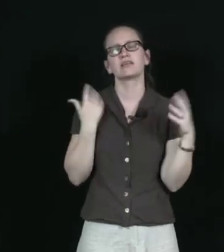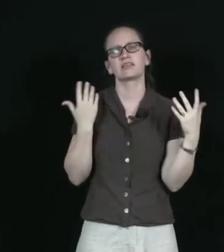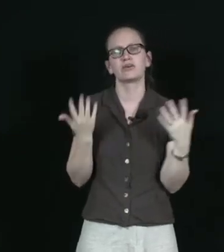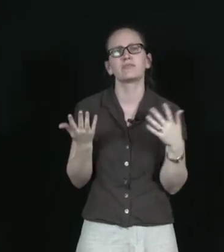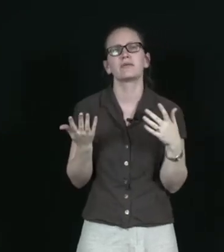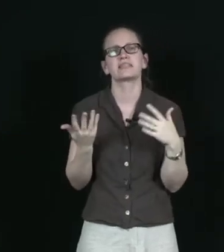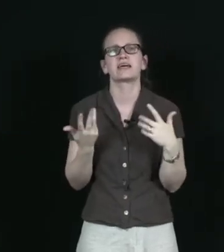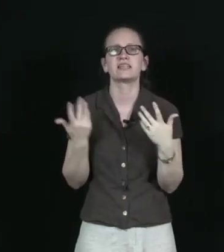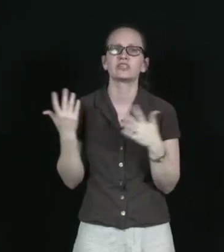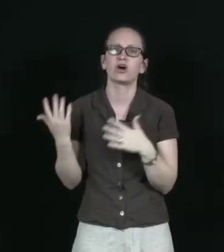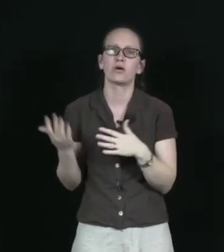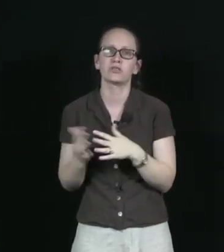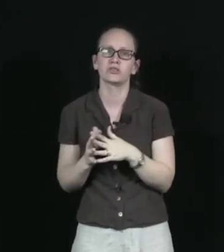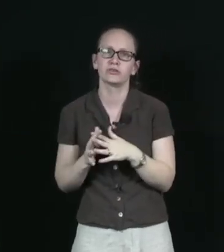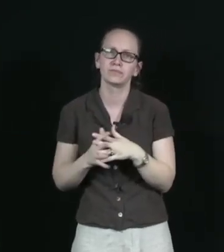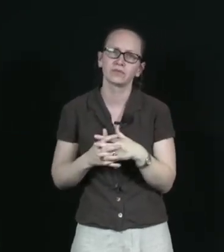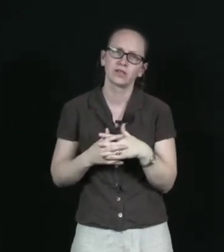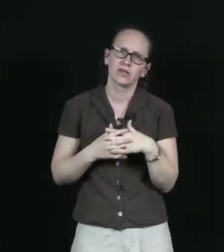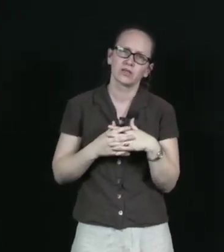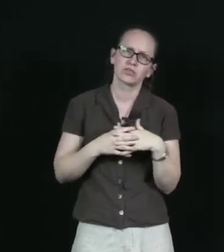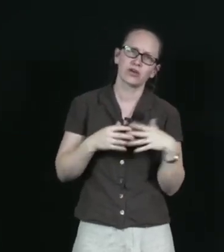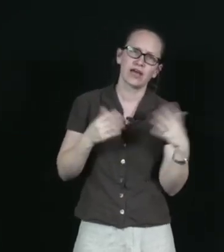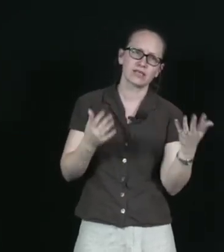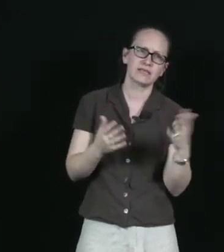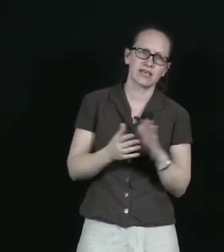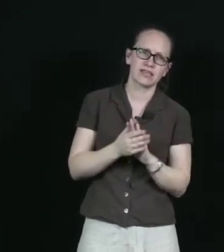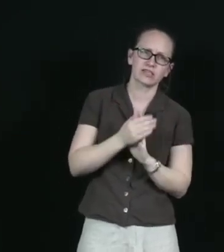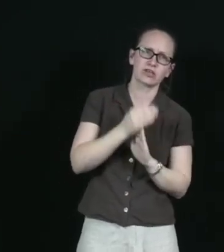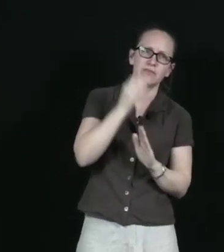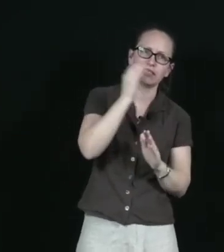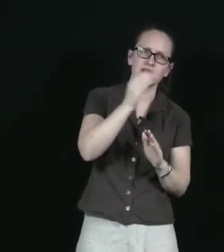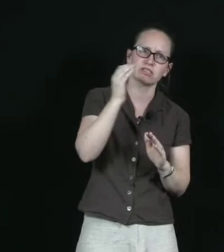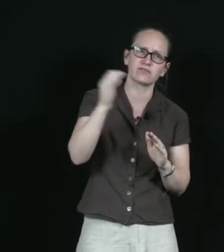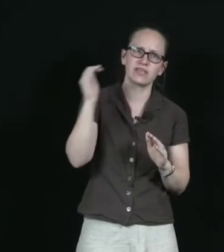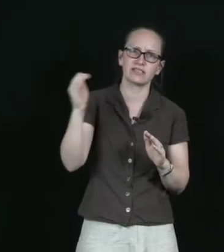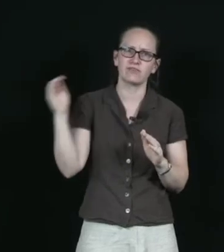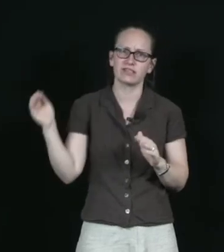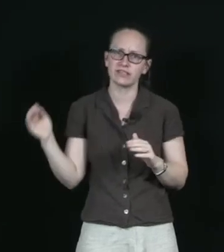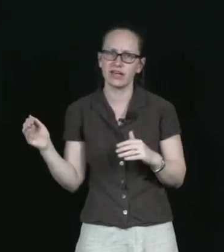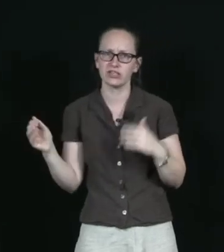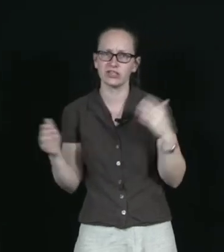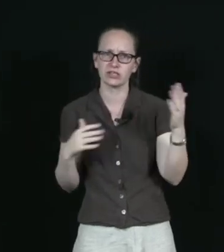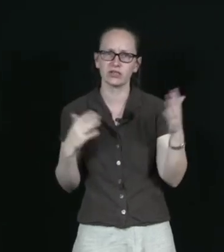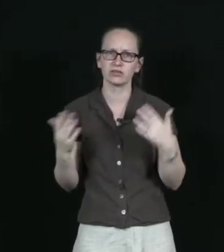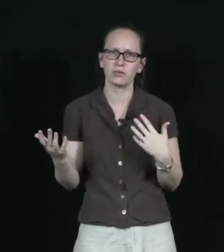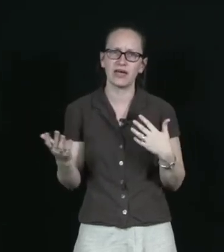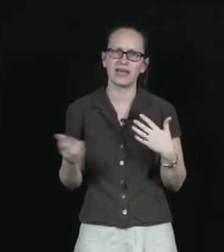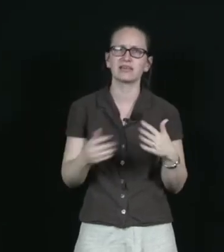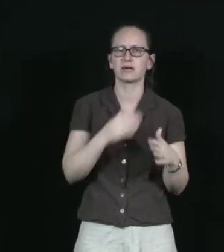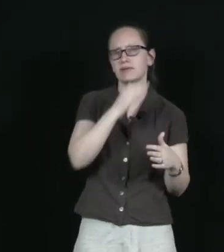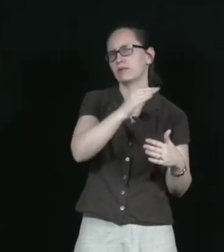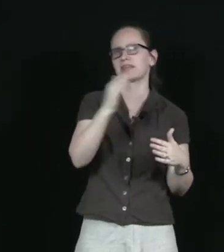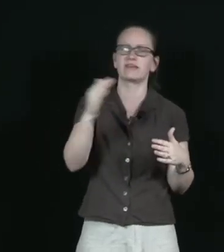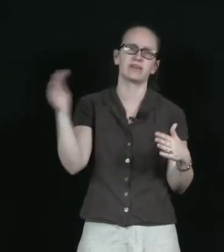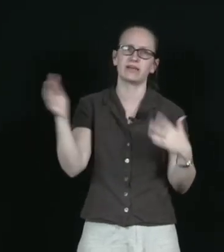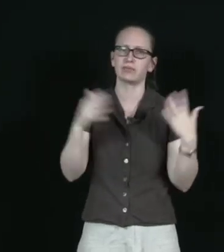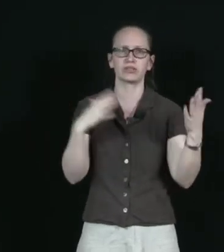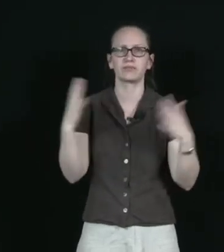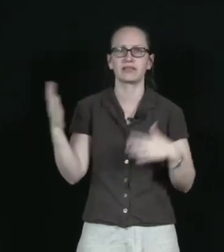a thermometer is optional. So as we said, there's going to be 6 of these investigations along the way. There'll be one every approximately